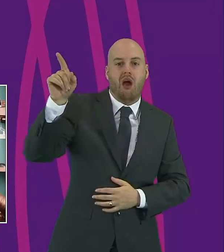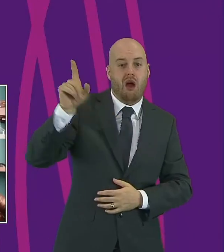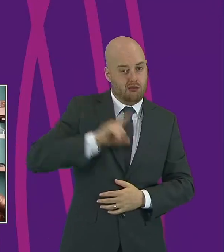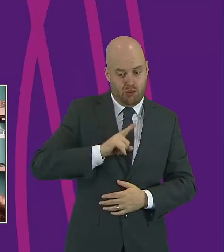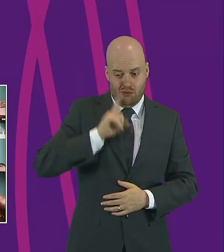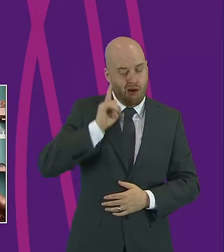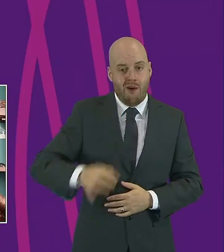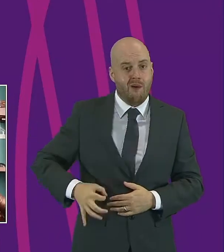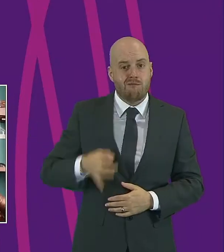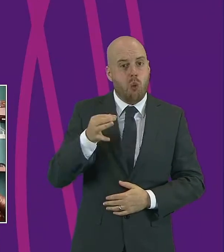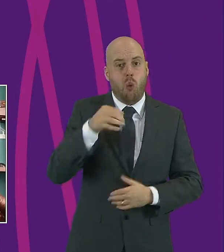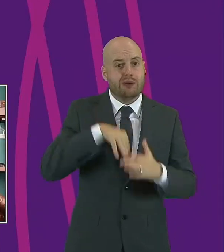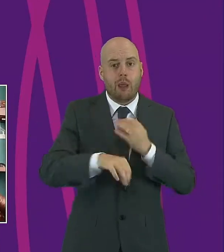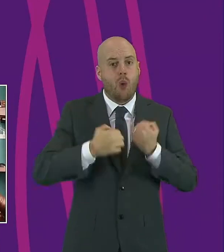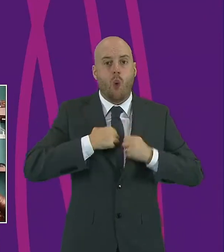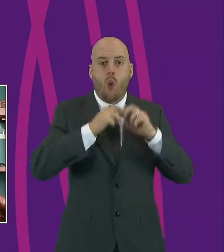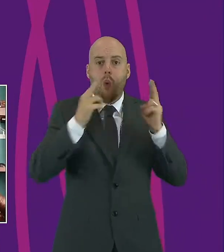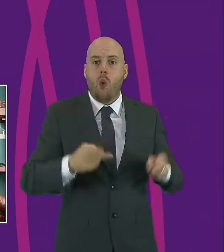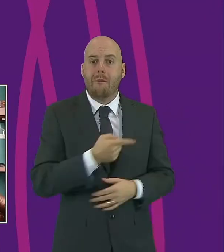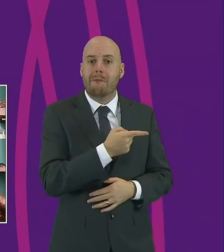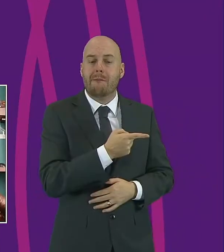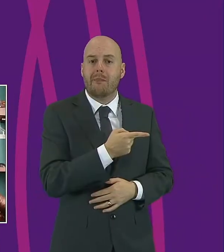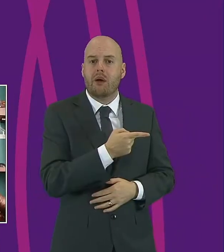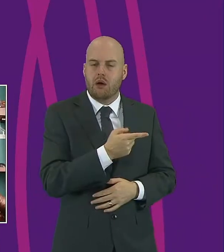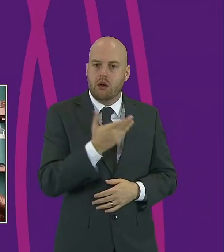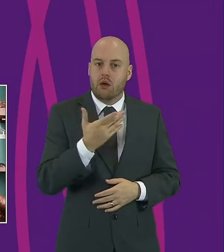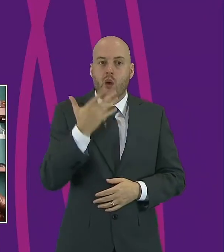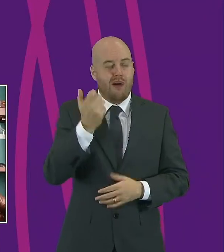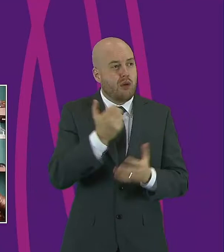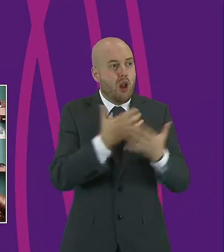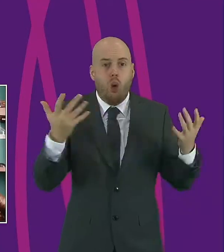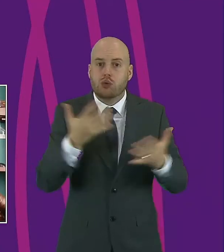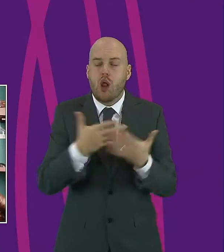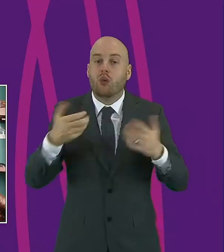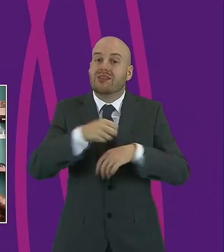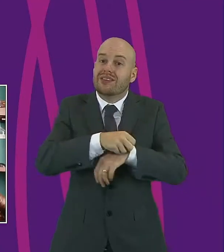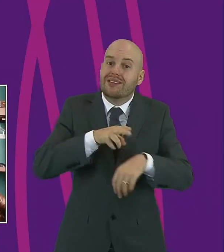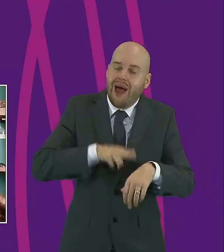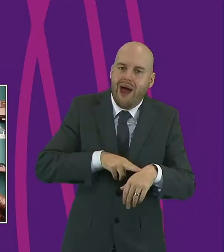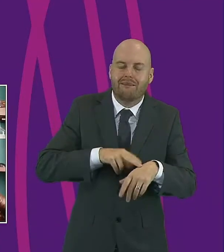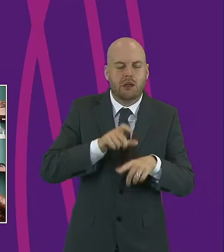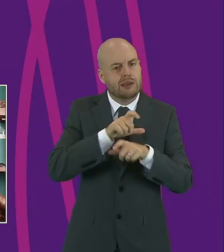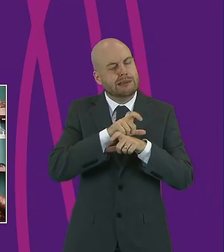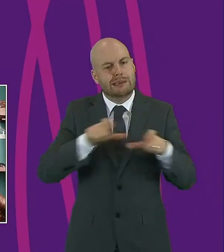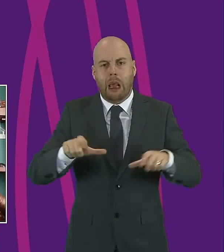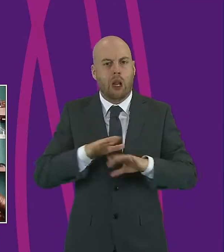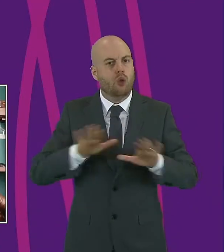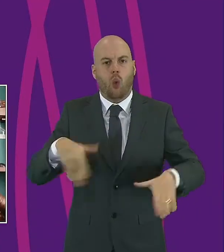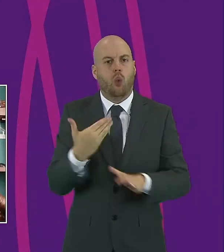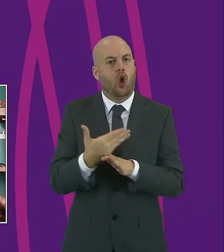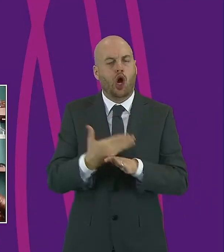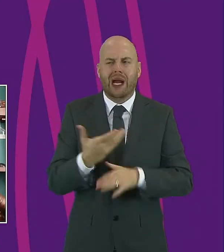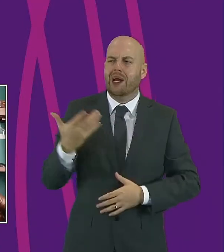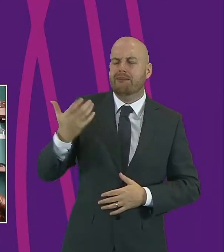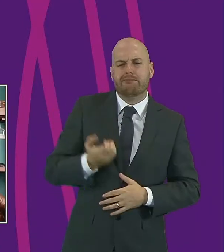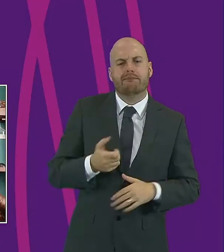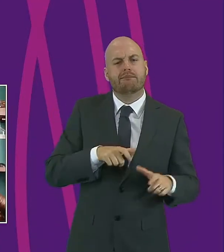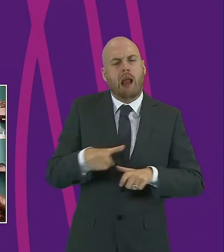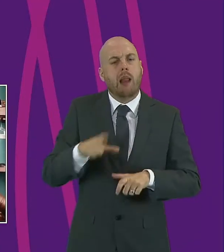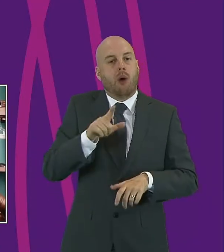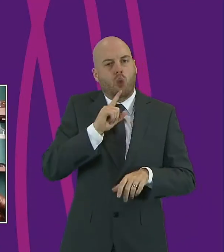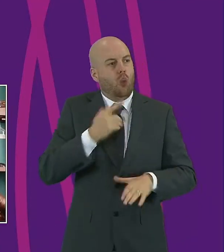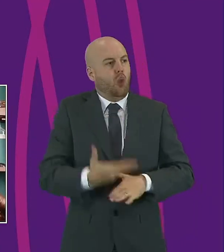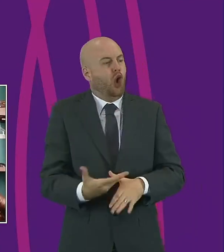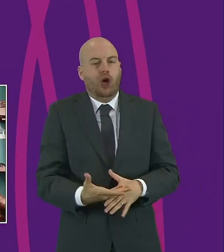well as almost 1,000 staff who are currently on furlough. Will the First Minister allay people's fears and commit to a bailout for Glasgow